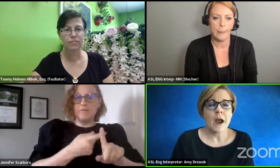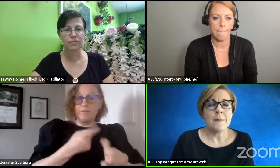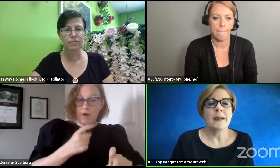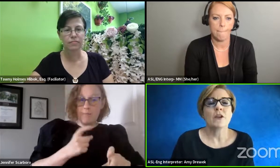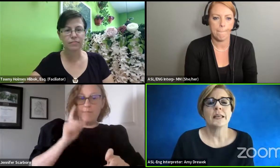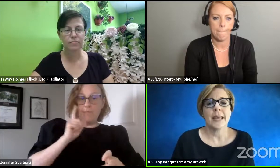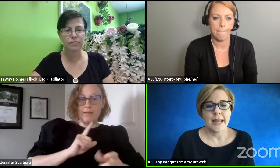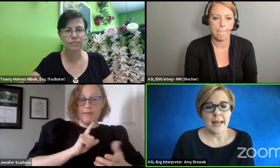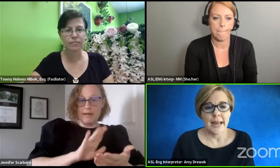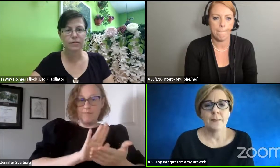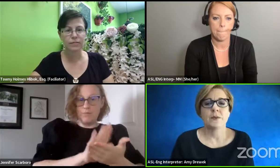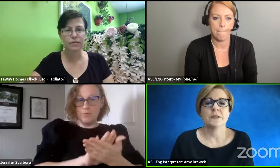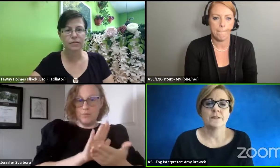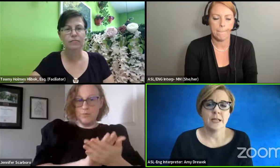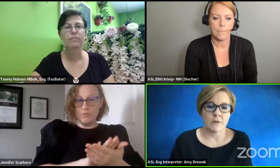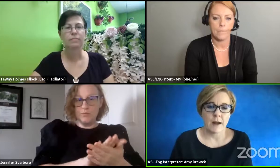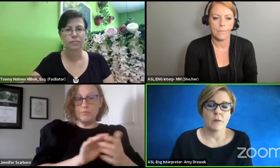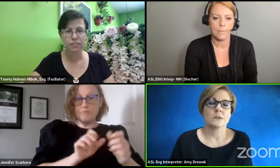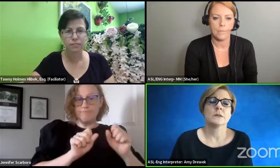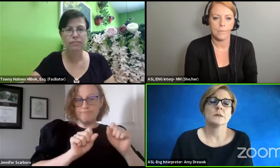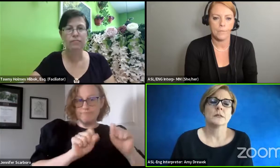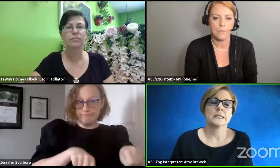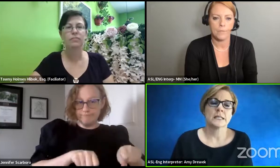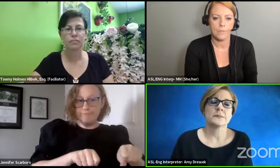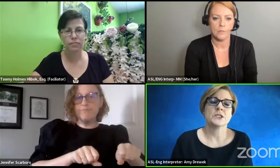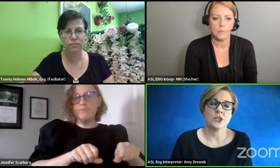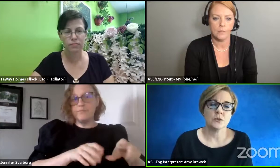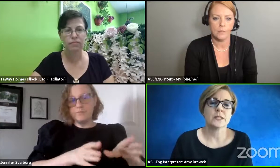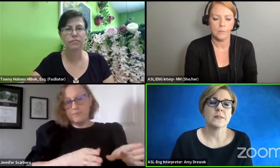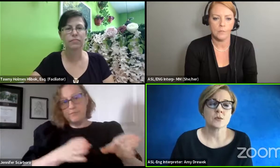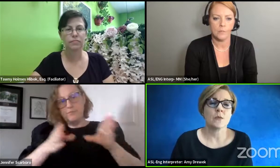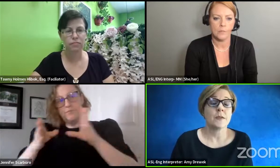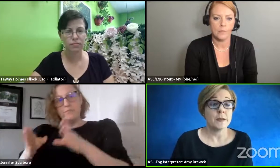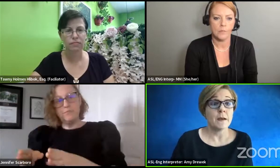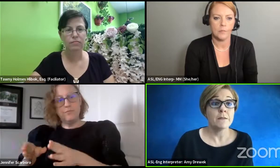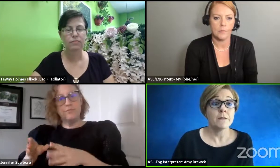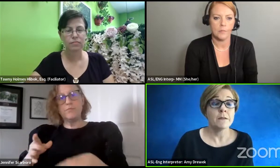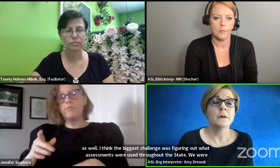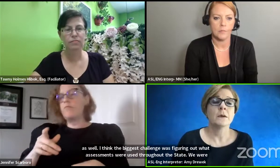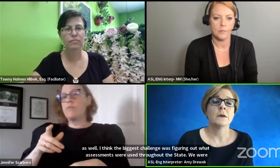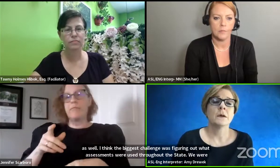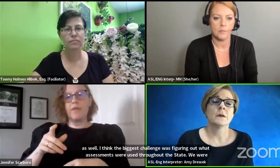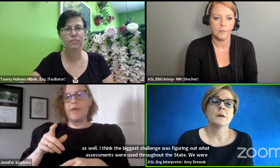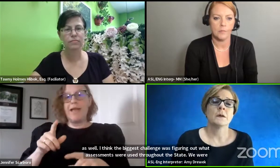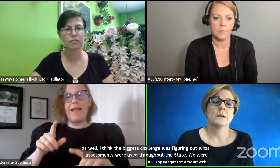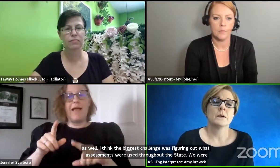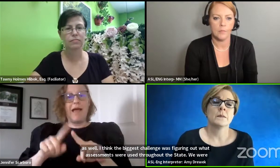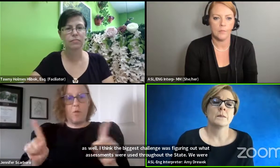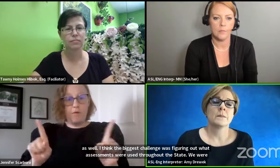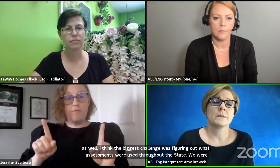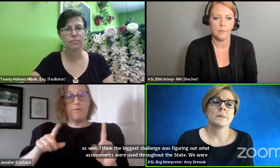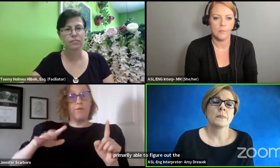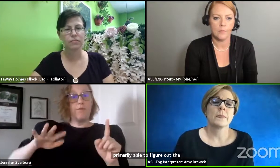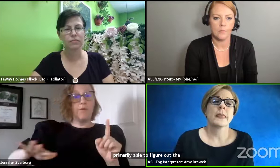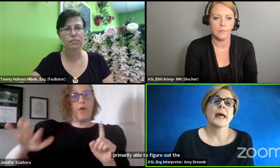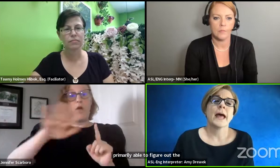We were primarily able to figure out the assessments used at the School for the Deaf.